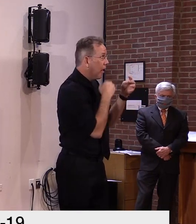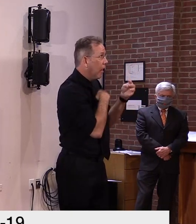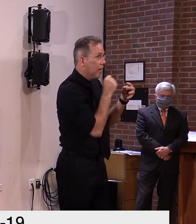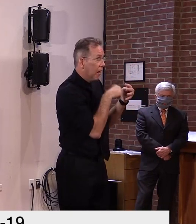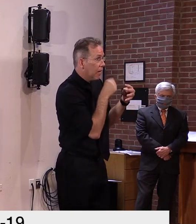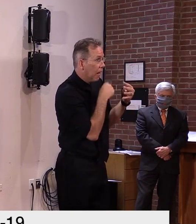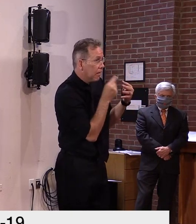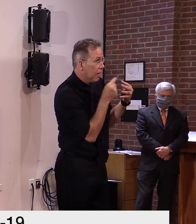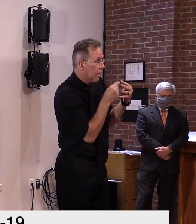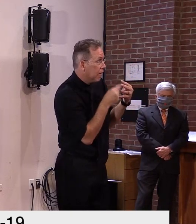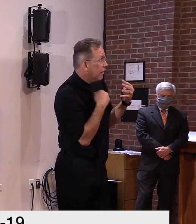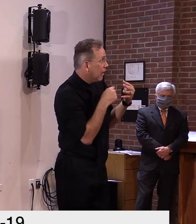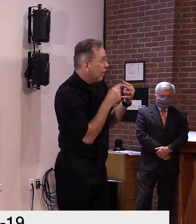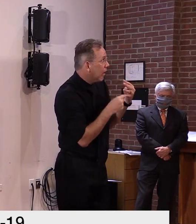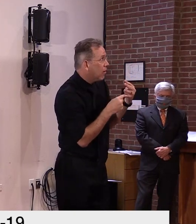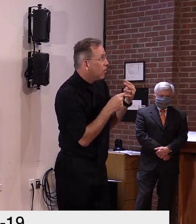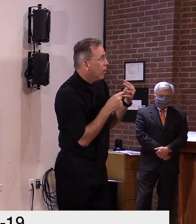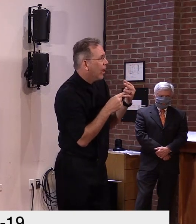money around